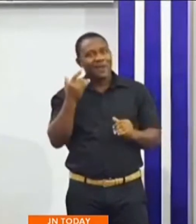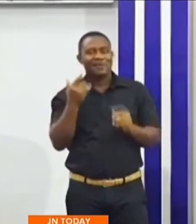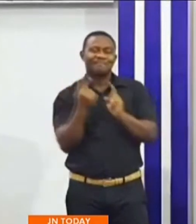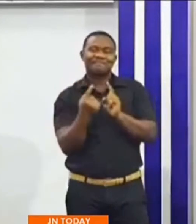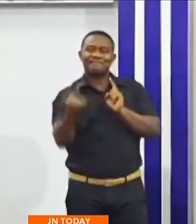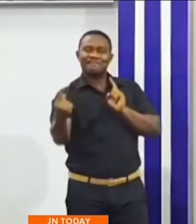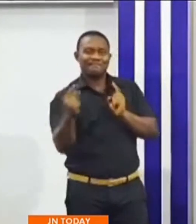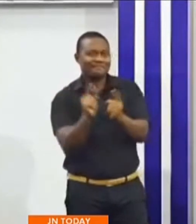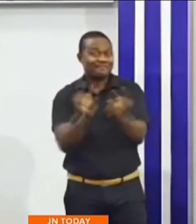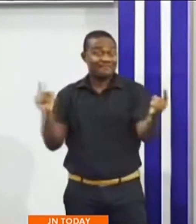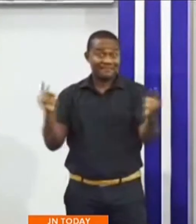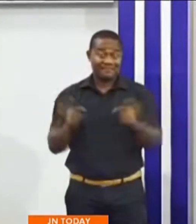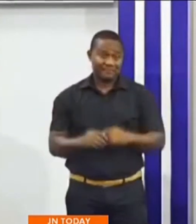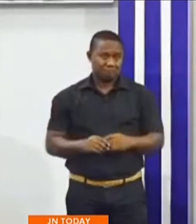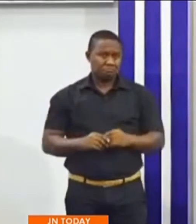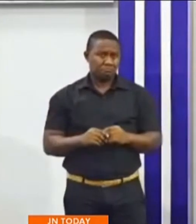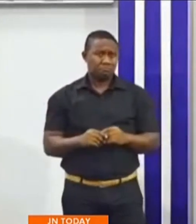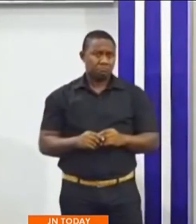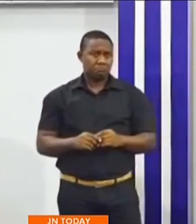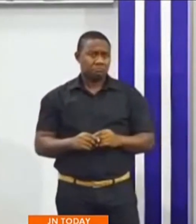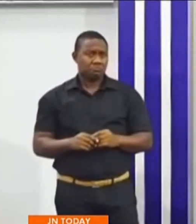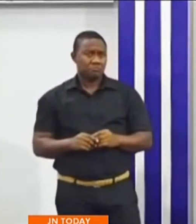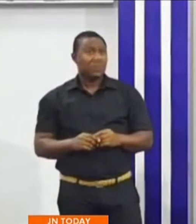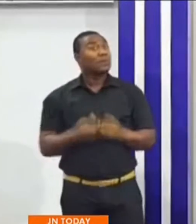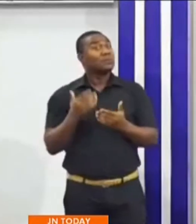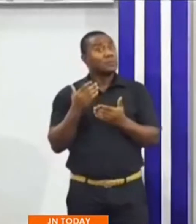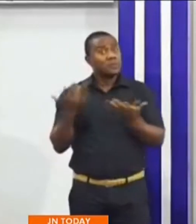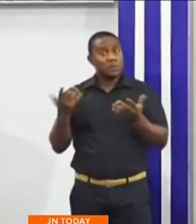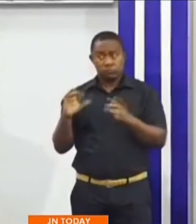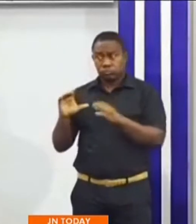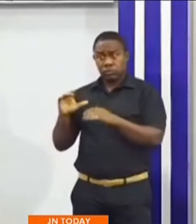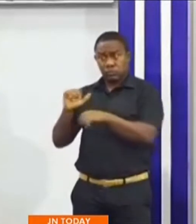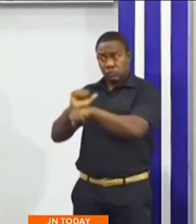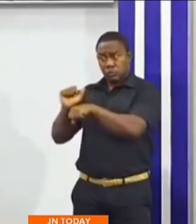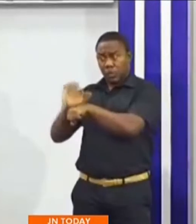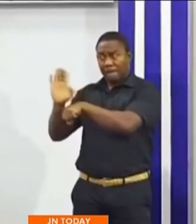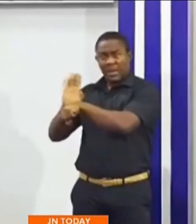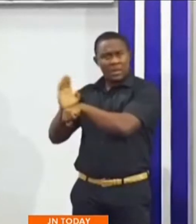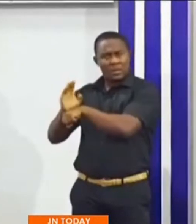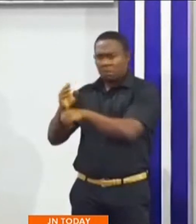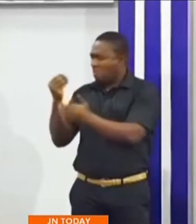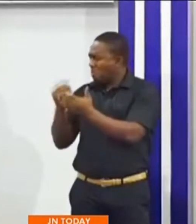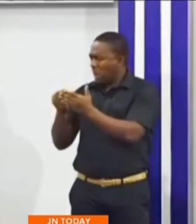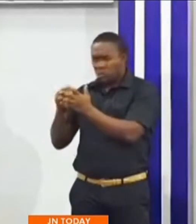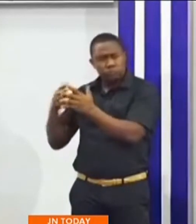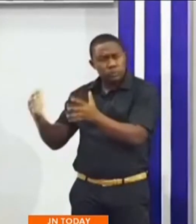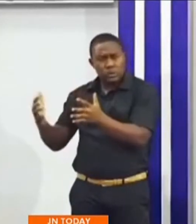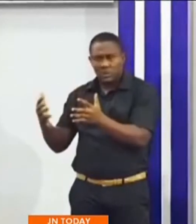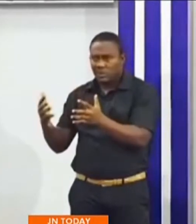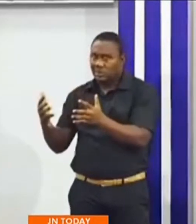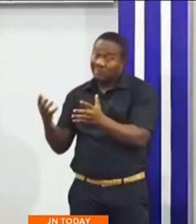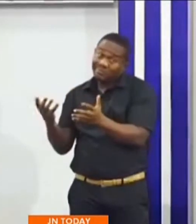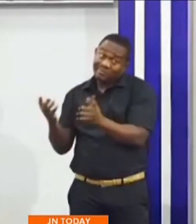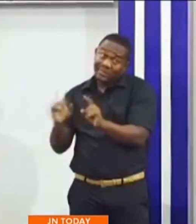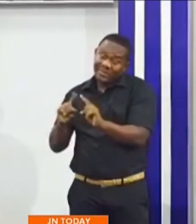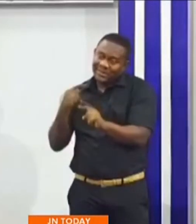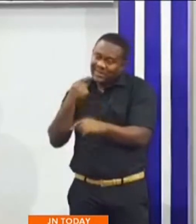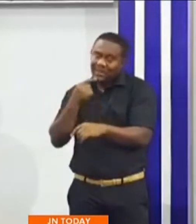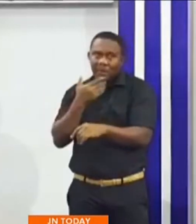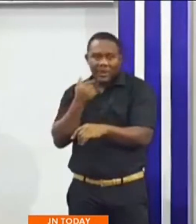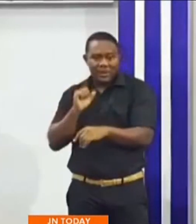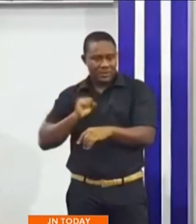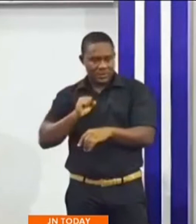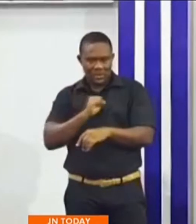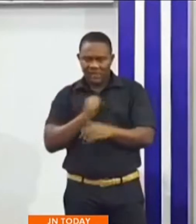if banks companies that are making huge monies have a state that let some of our staff stay at home